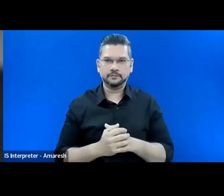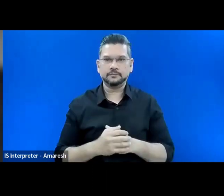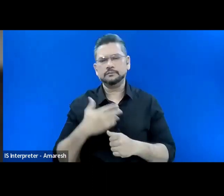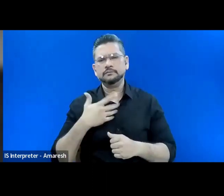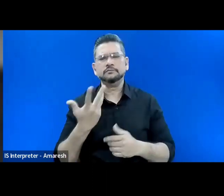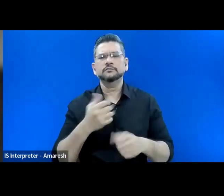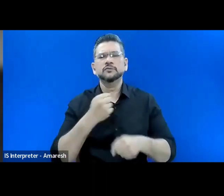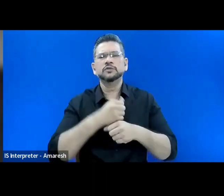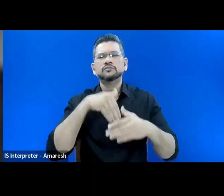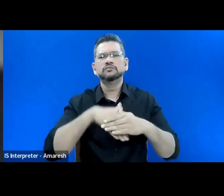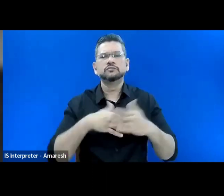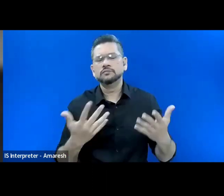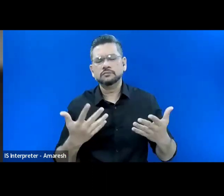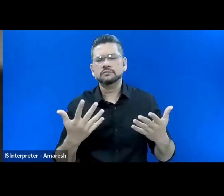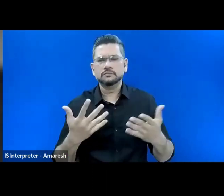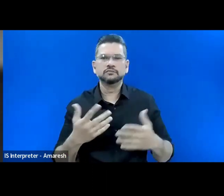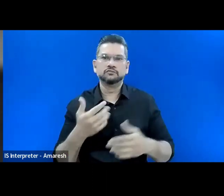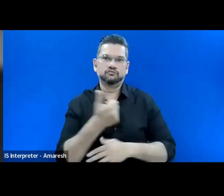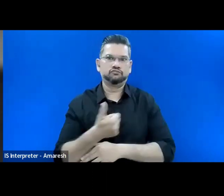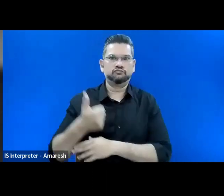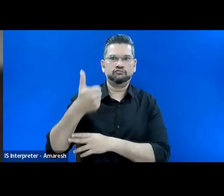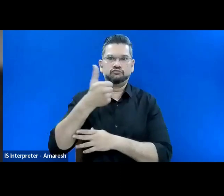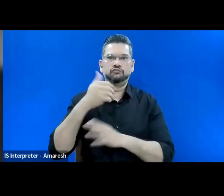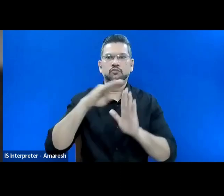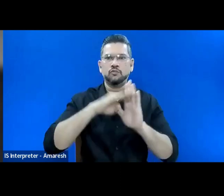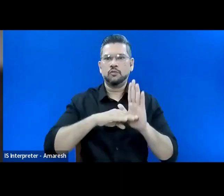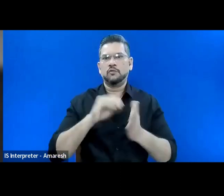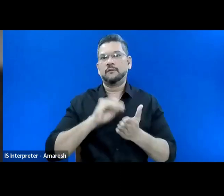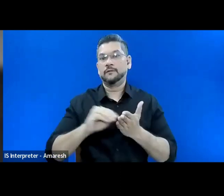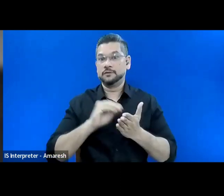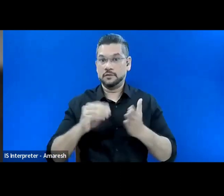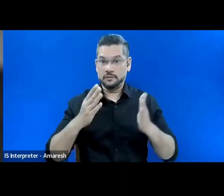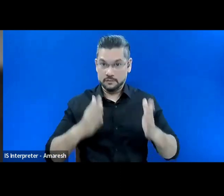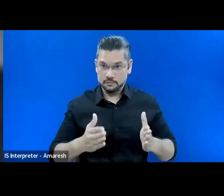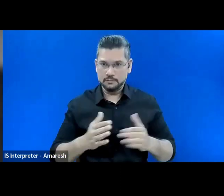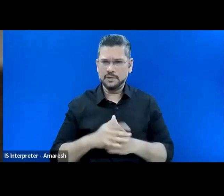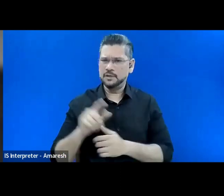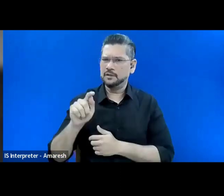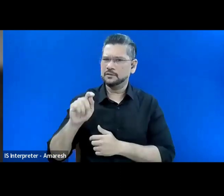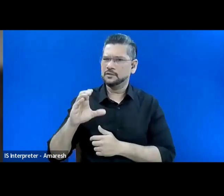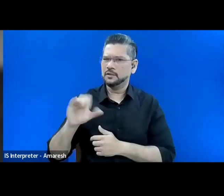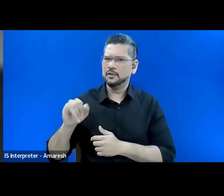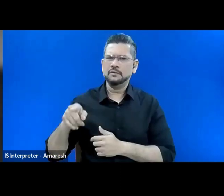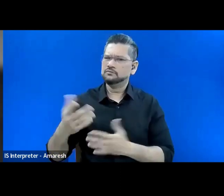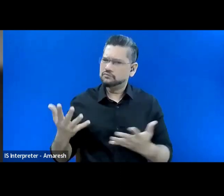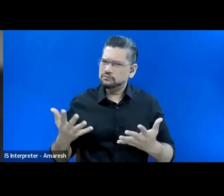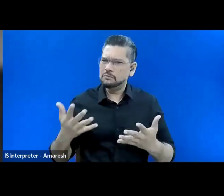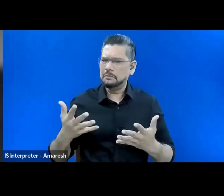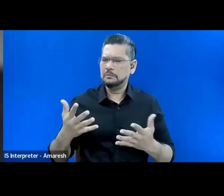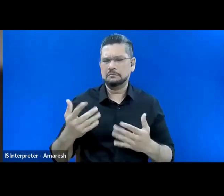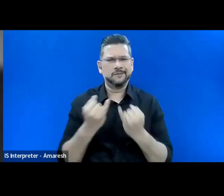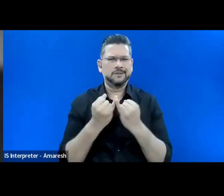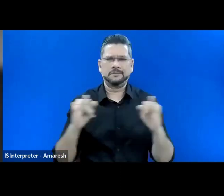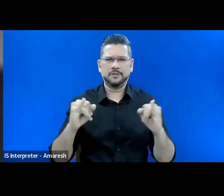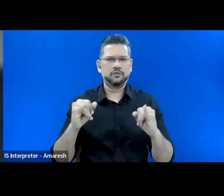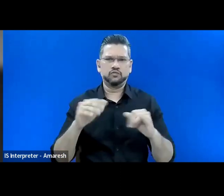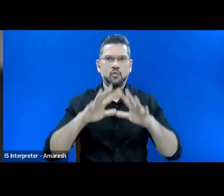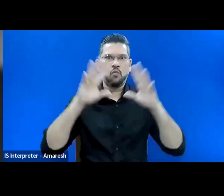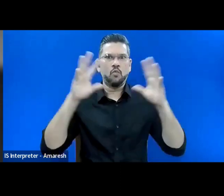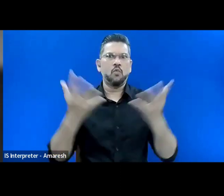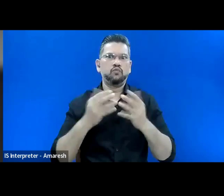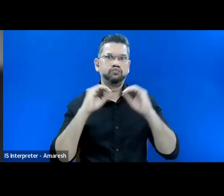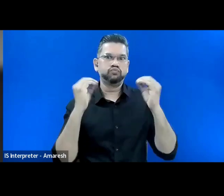senior programs officer. Transforming Communities for Inclusion is an independent global organization of persons with